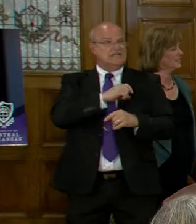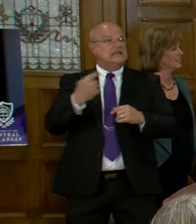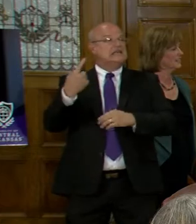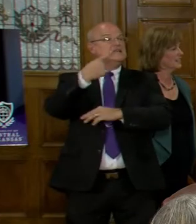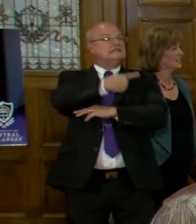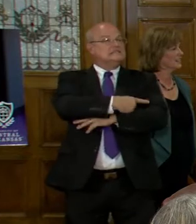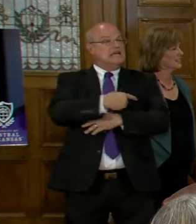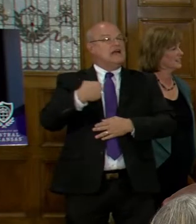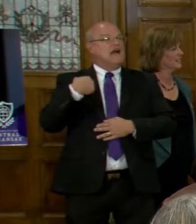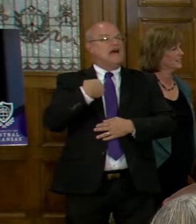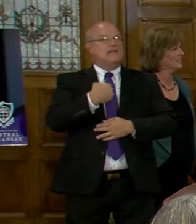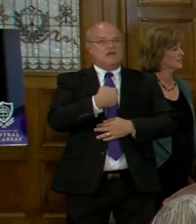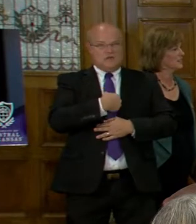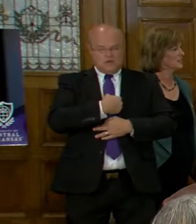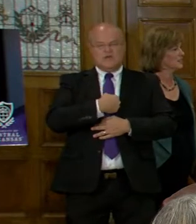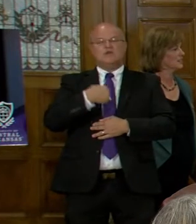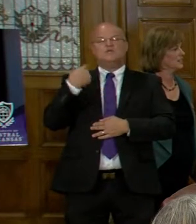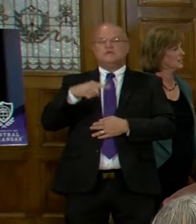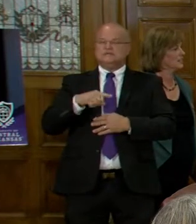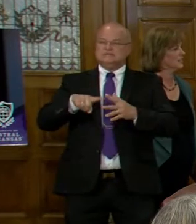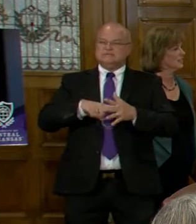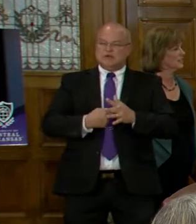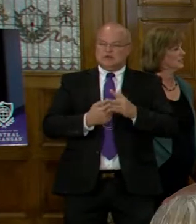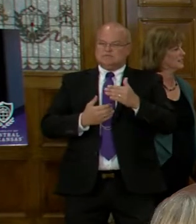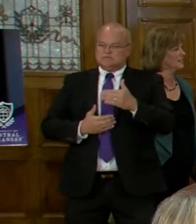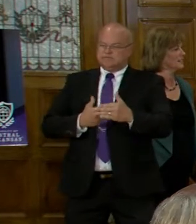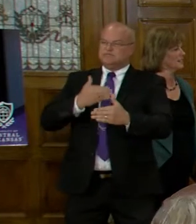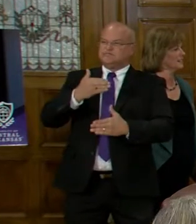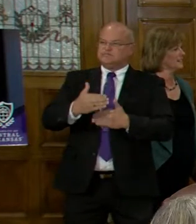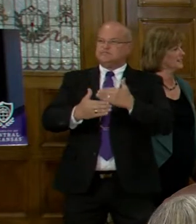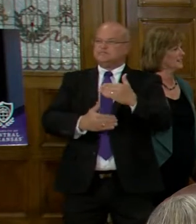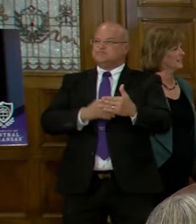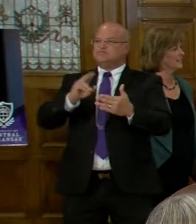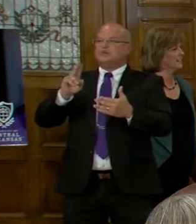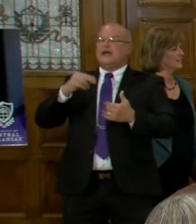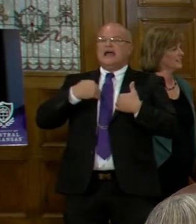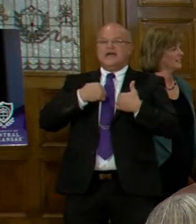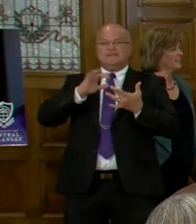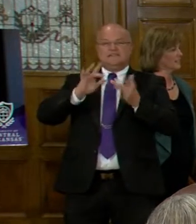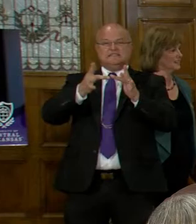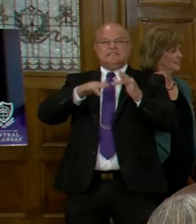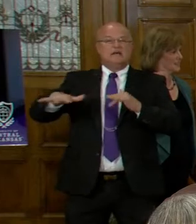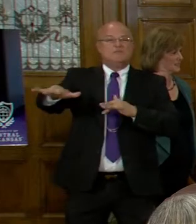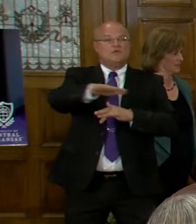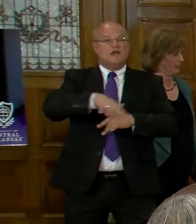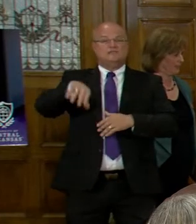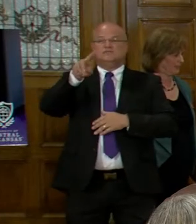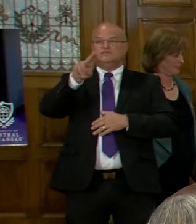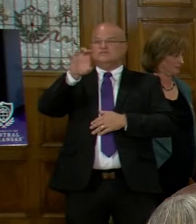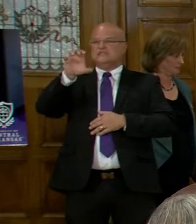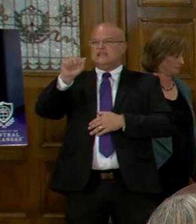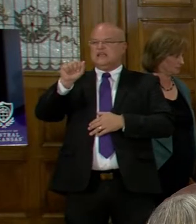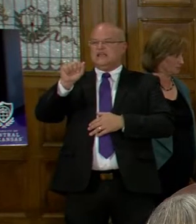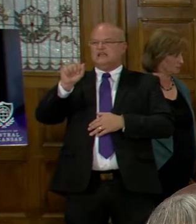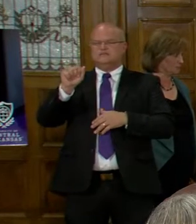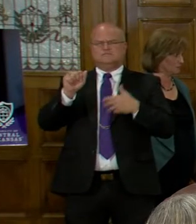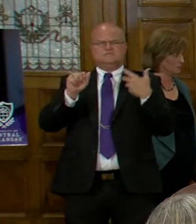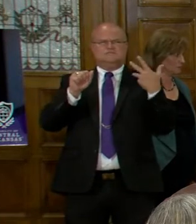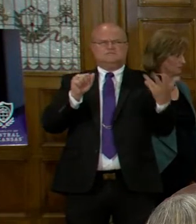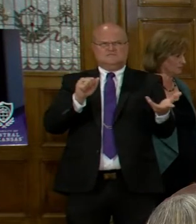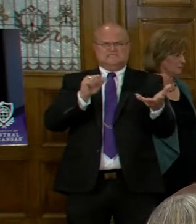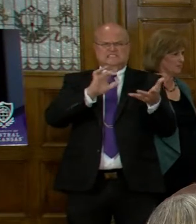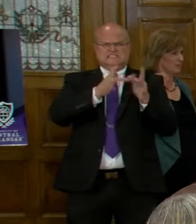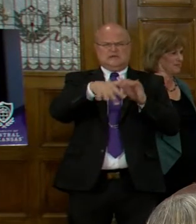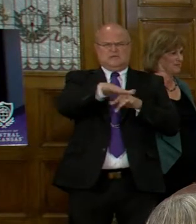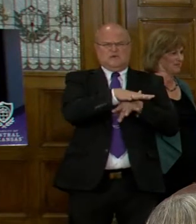set the steps in motion to bring a cyber range to UCA. So the questions are, what's a cyber range and what will we